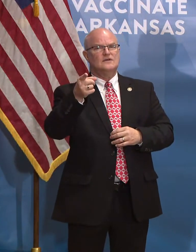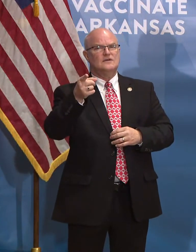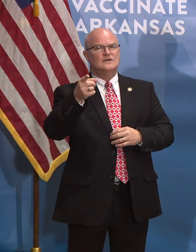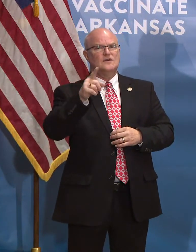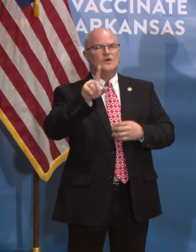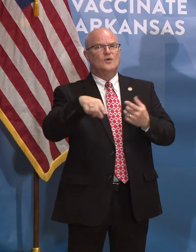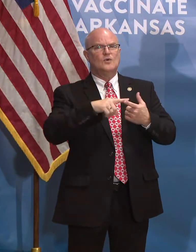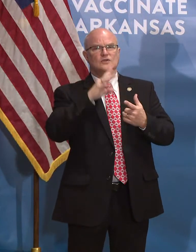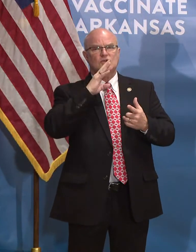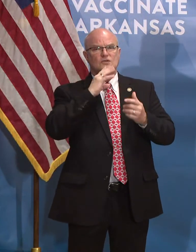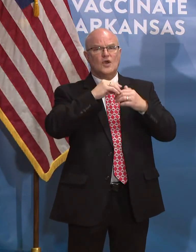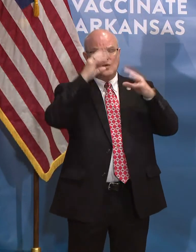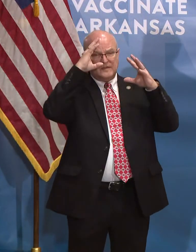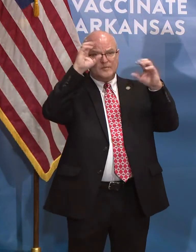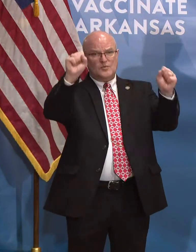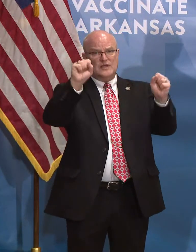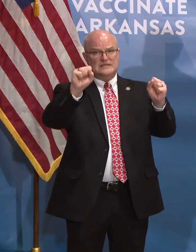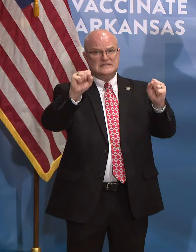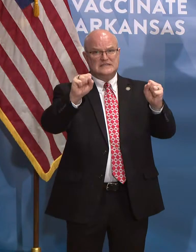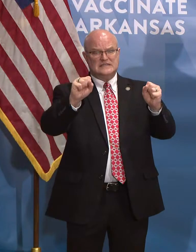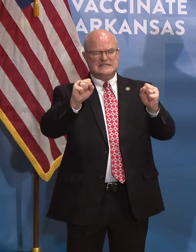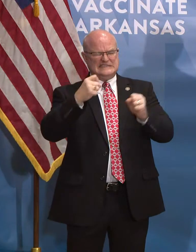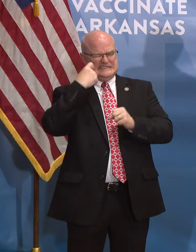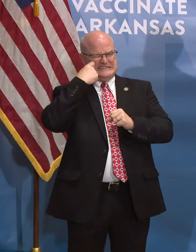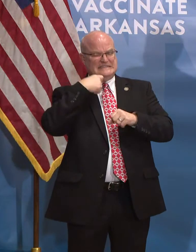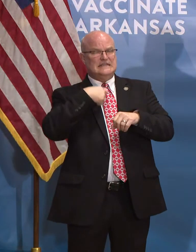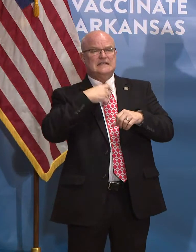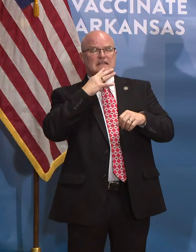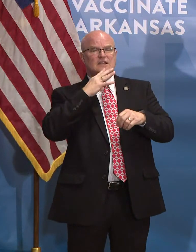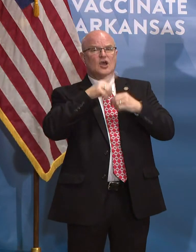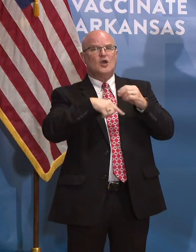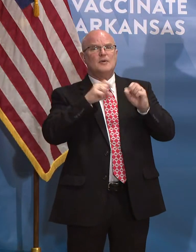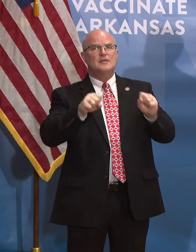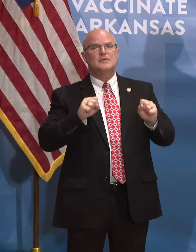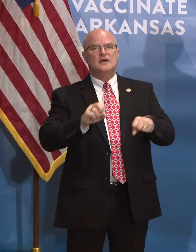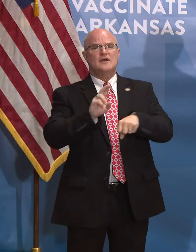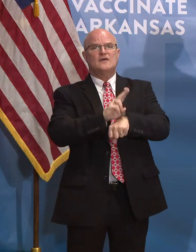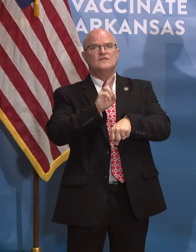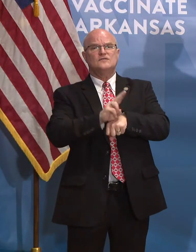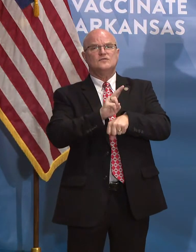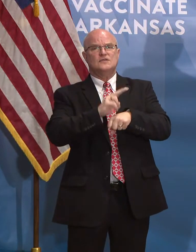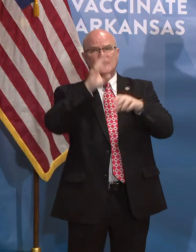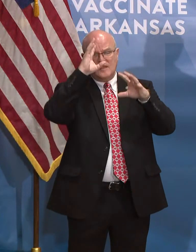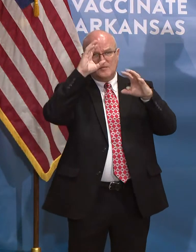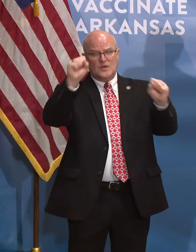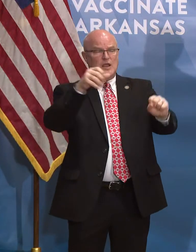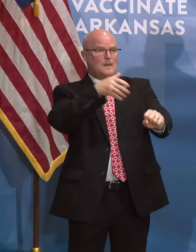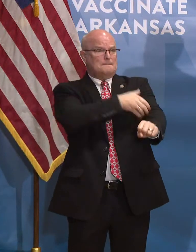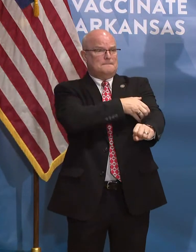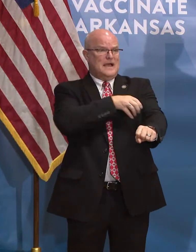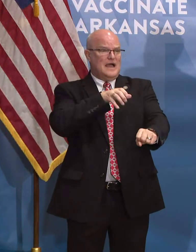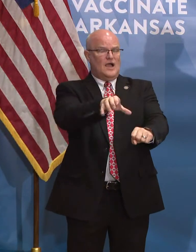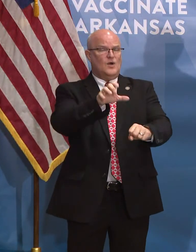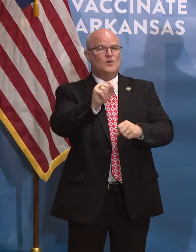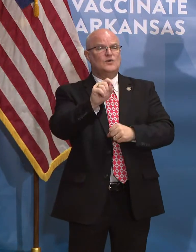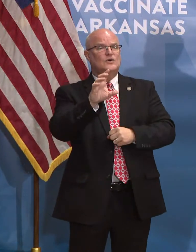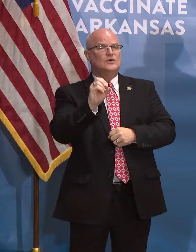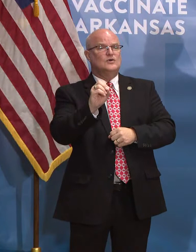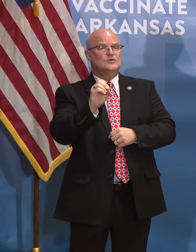you talked to the president last, did he bring up the possibility of using presidential powers to